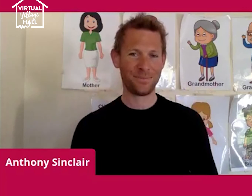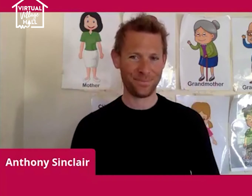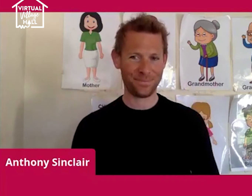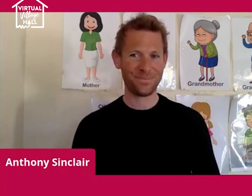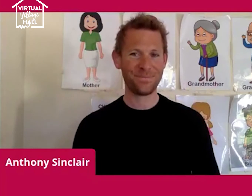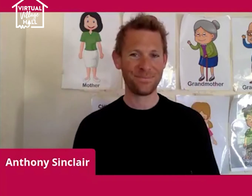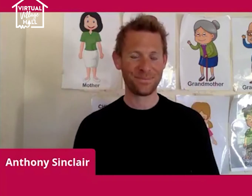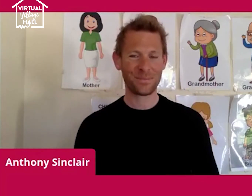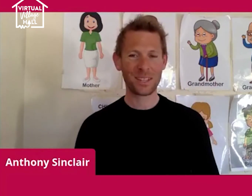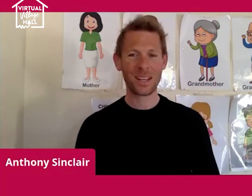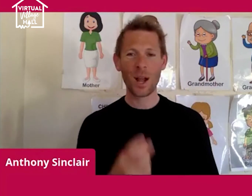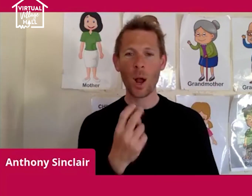Perfect.